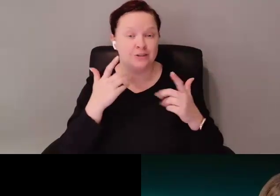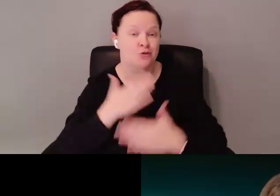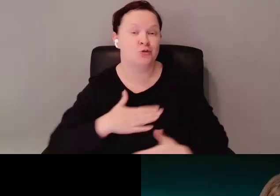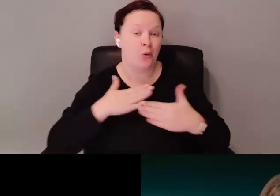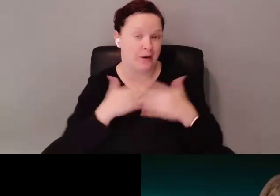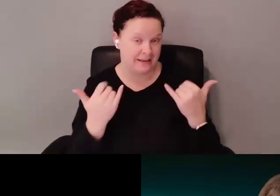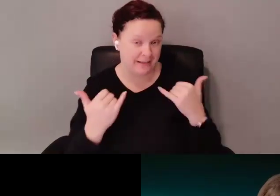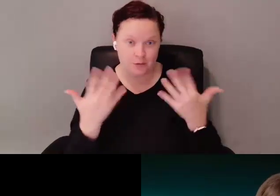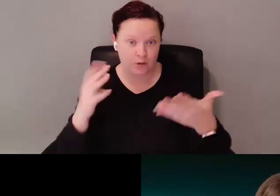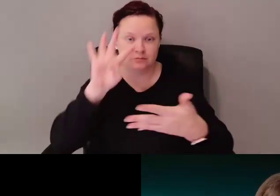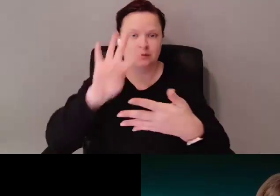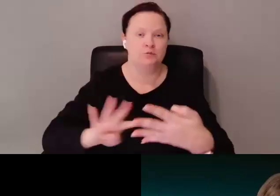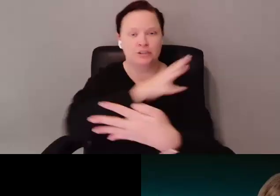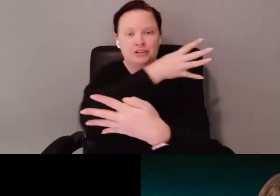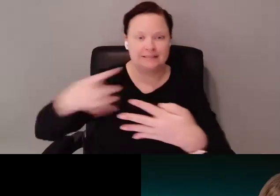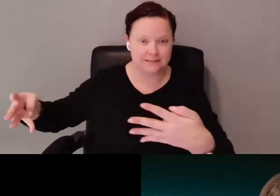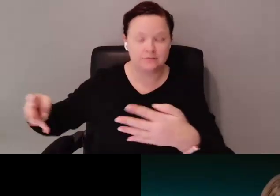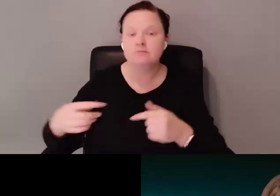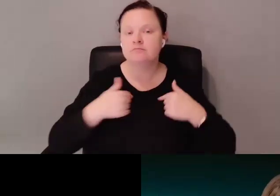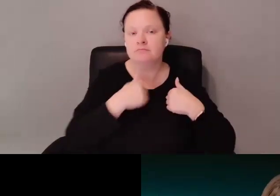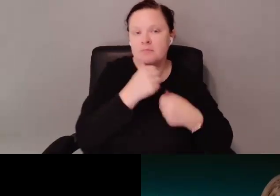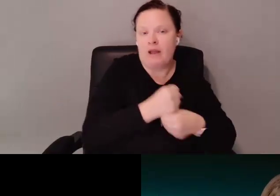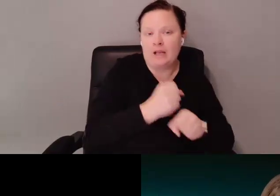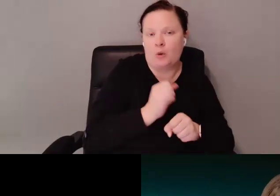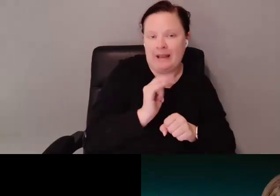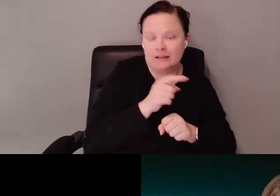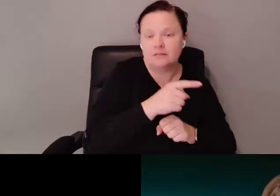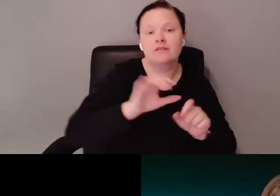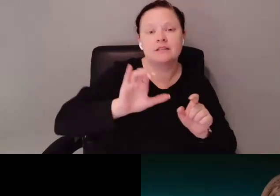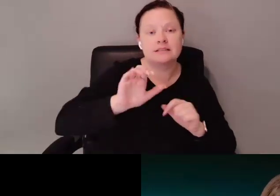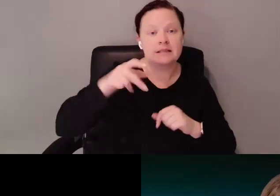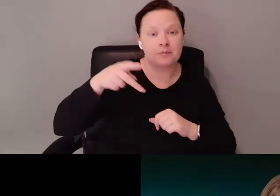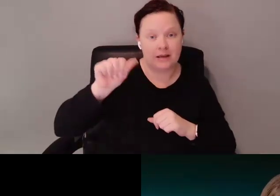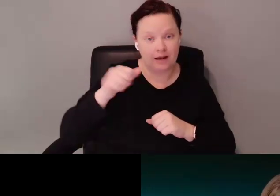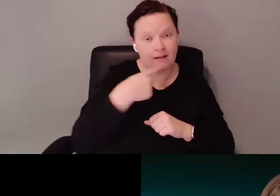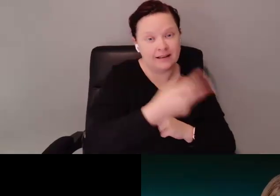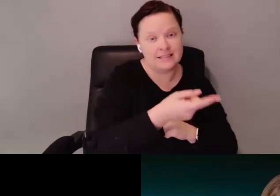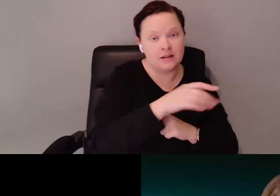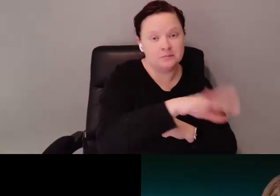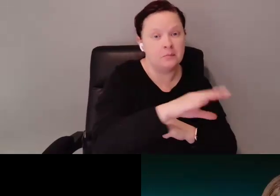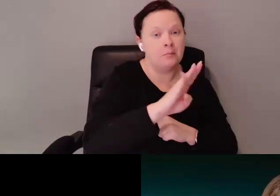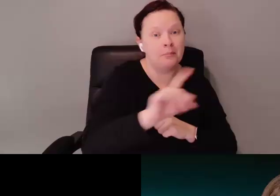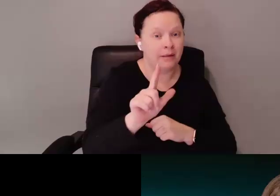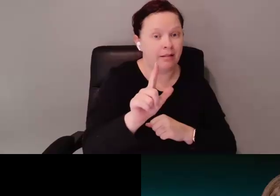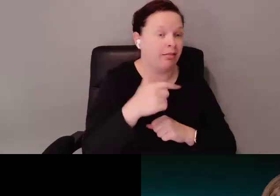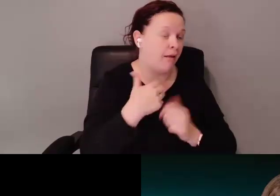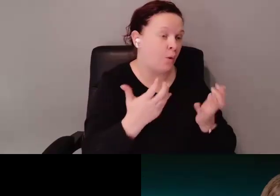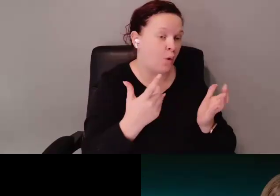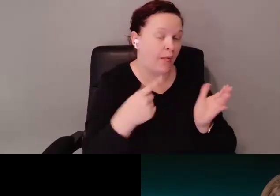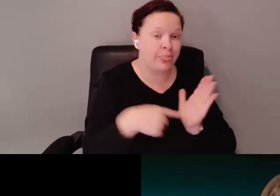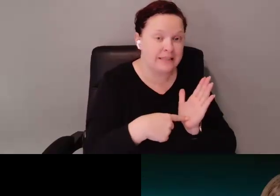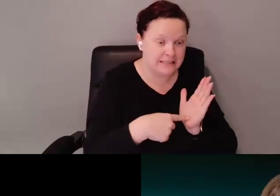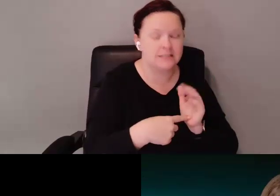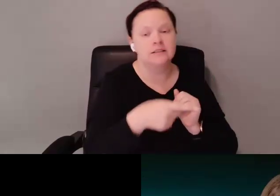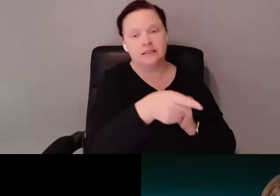now. I don't actually make them. I have a CPA who I just say, hey, Bill, this is what I want. And he